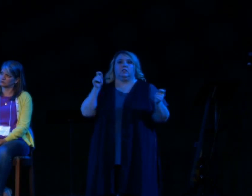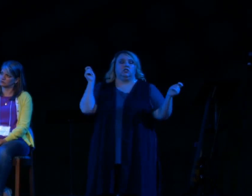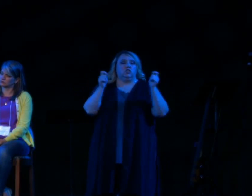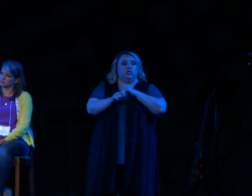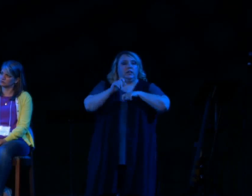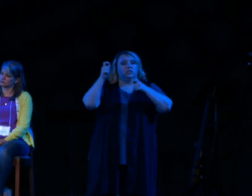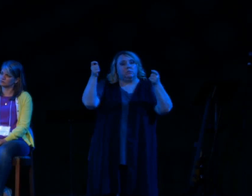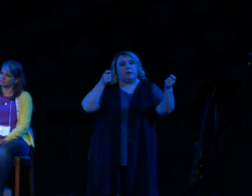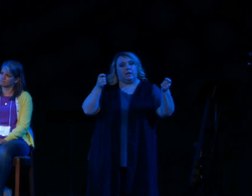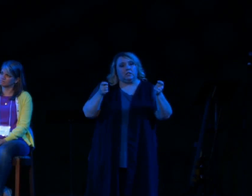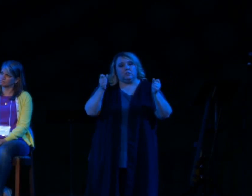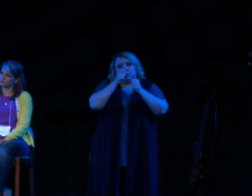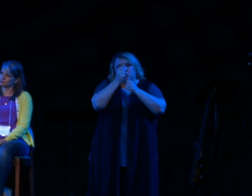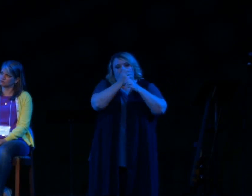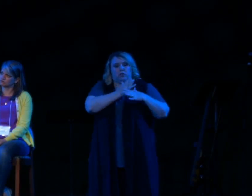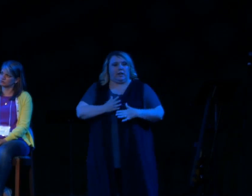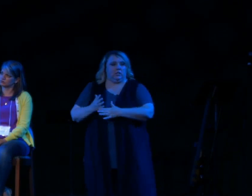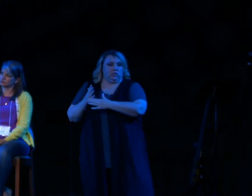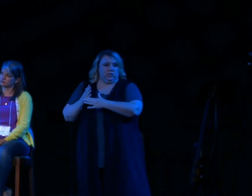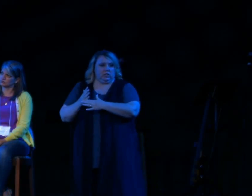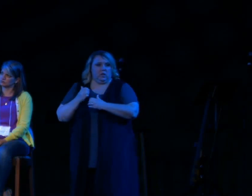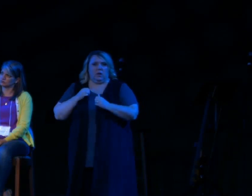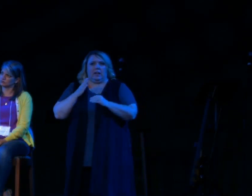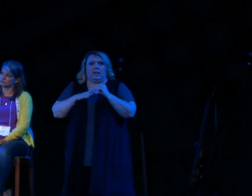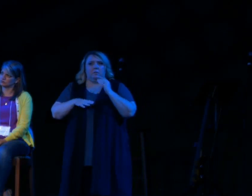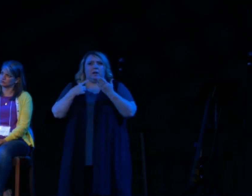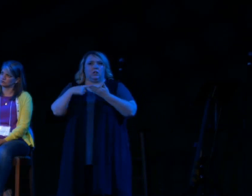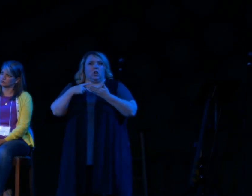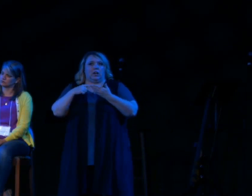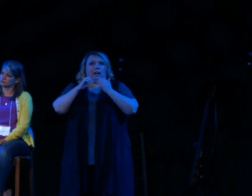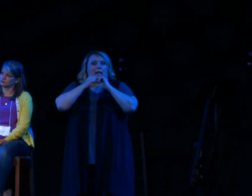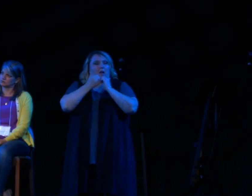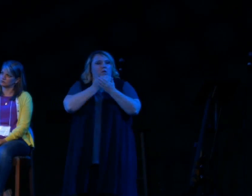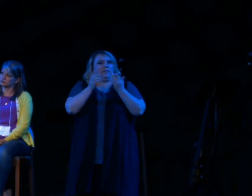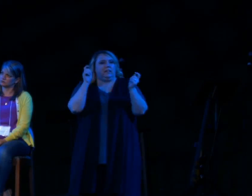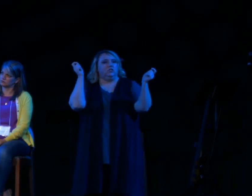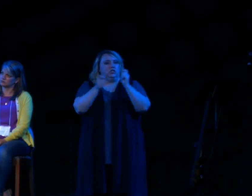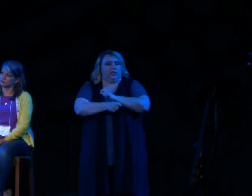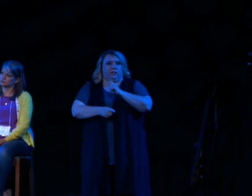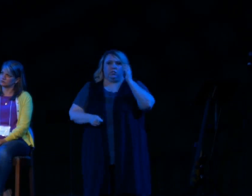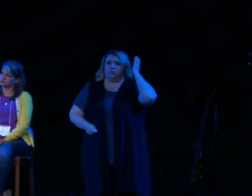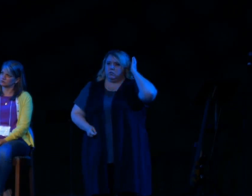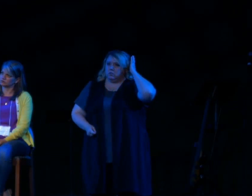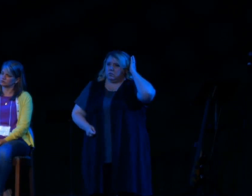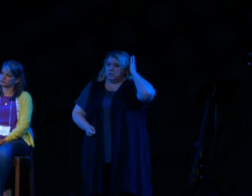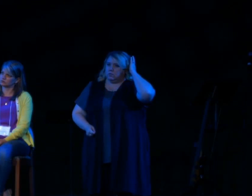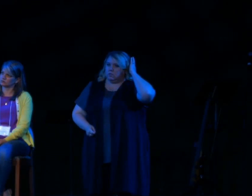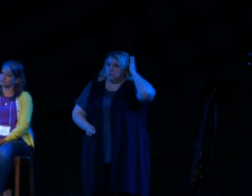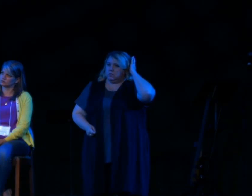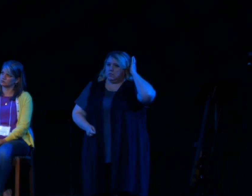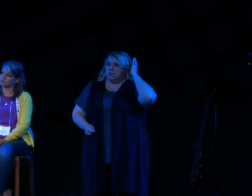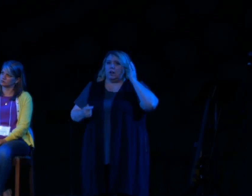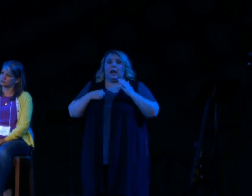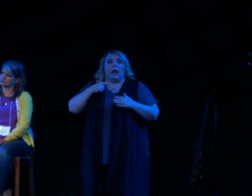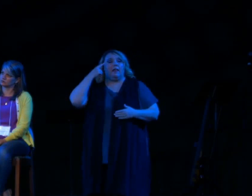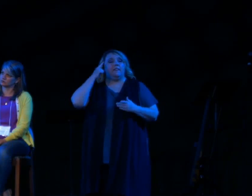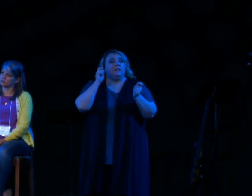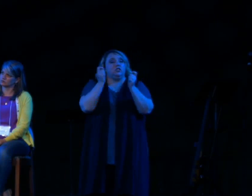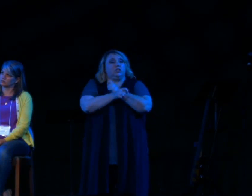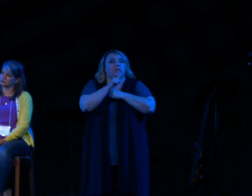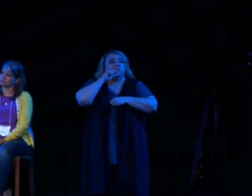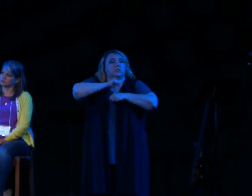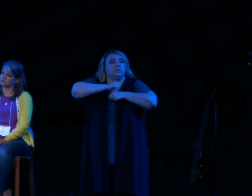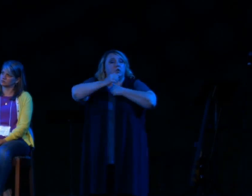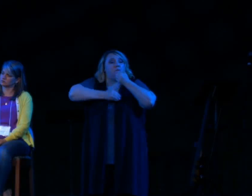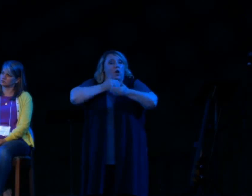and strategy. So if you don't mind, I want to end by just talking a little bit about how things change. Because I think change is actually a process. Change is